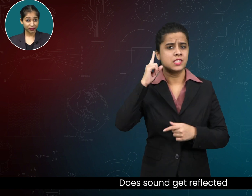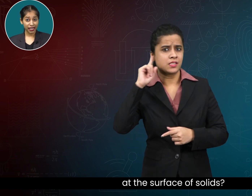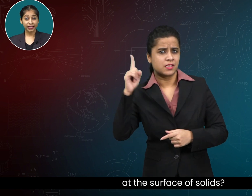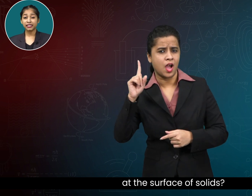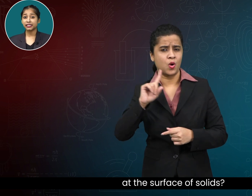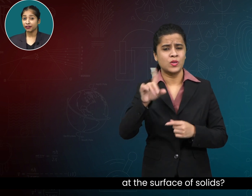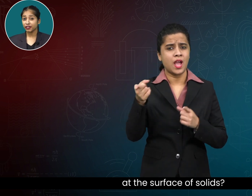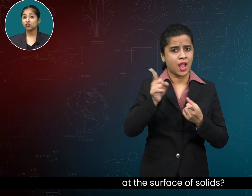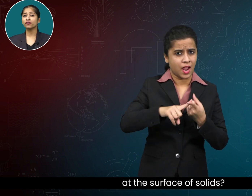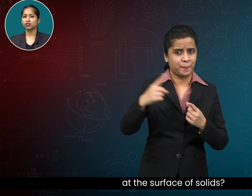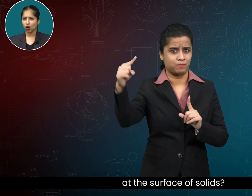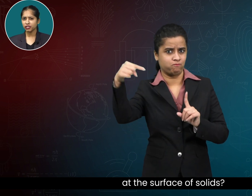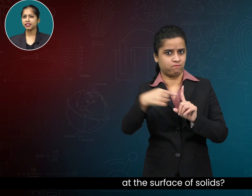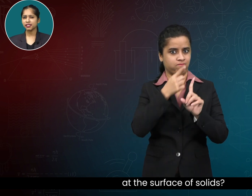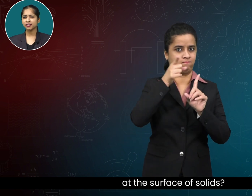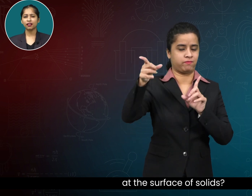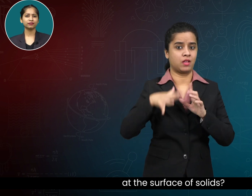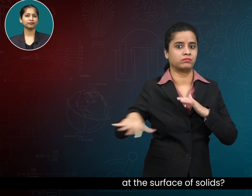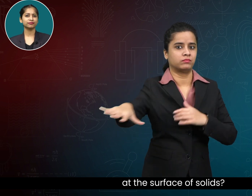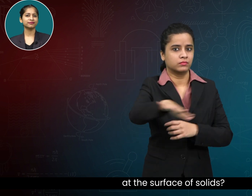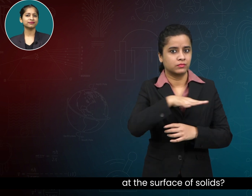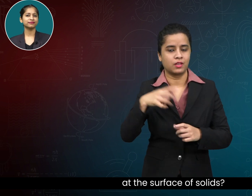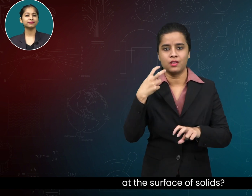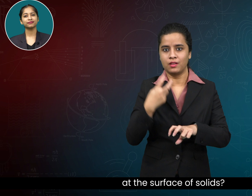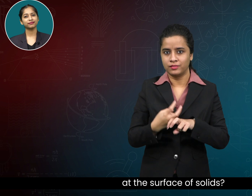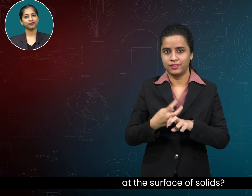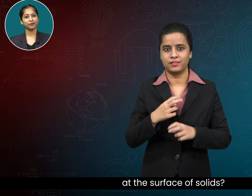reflected at the surface of solids?